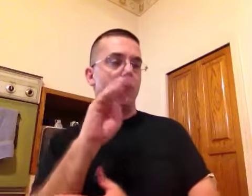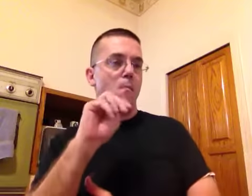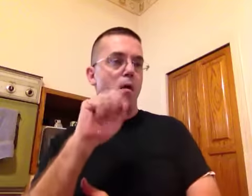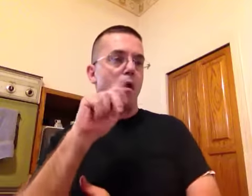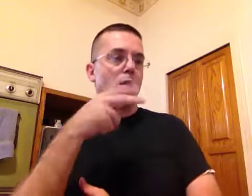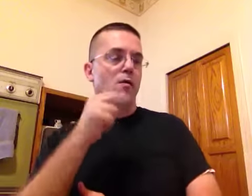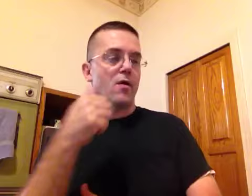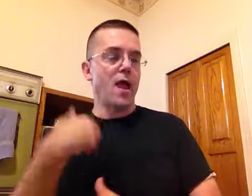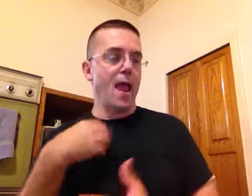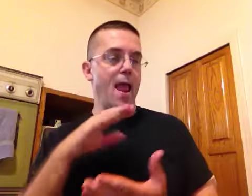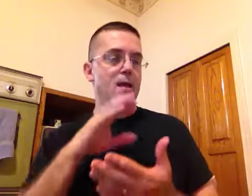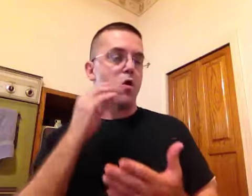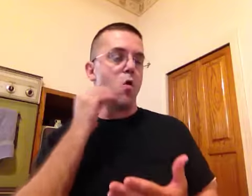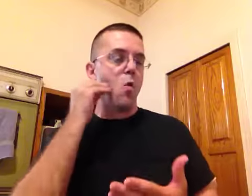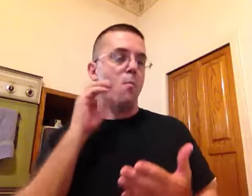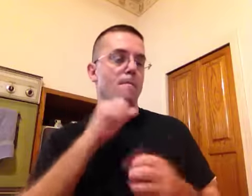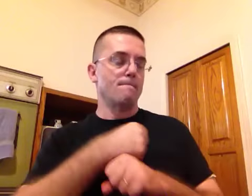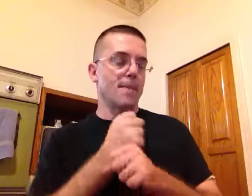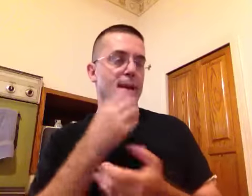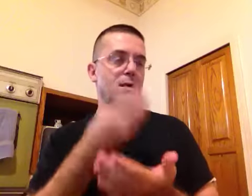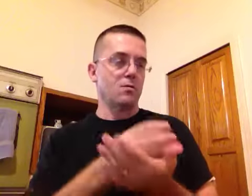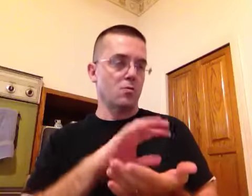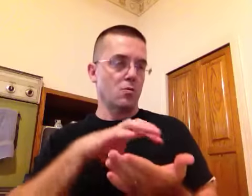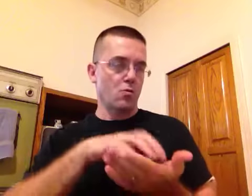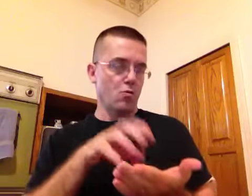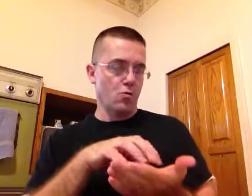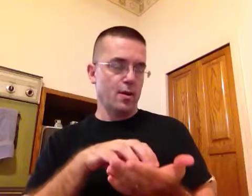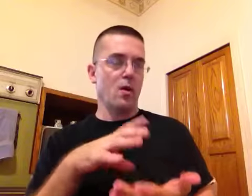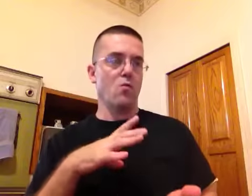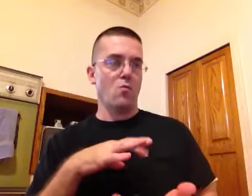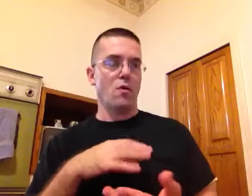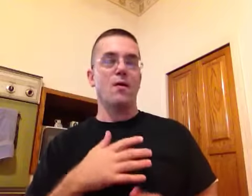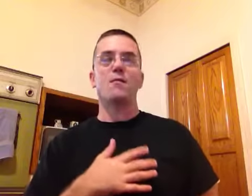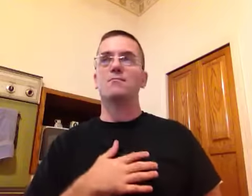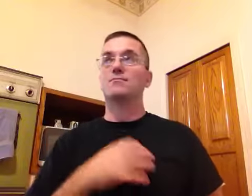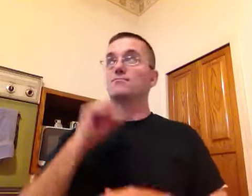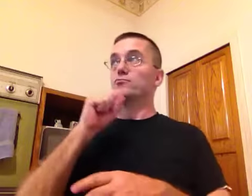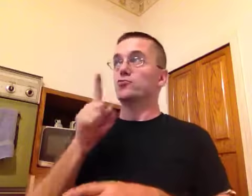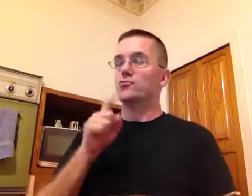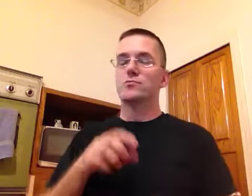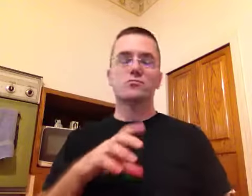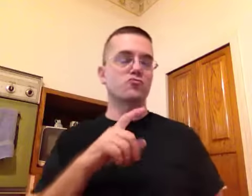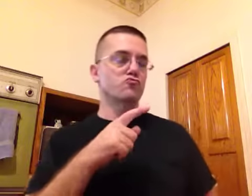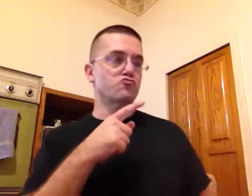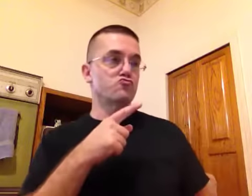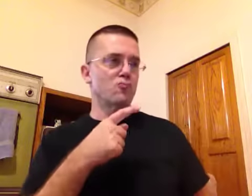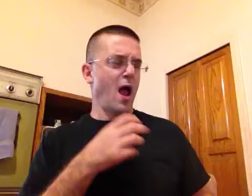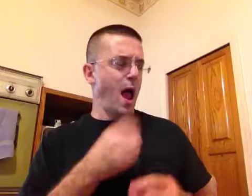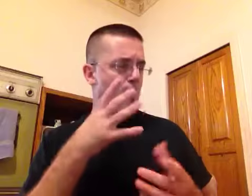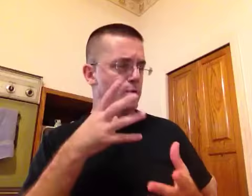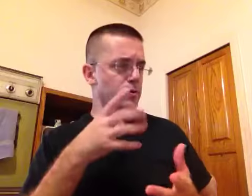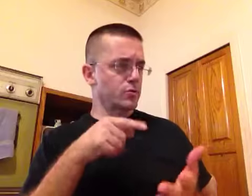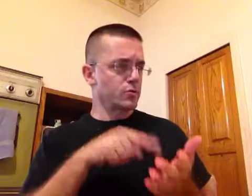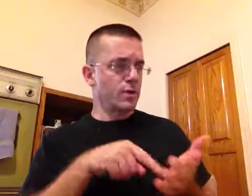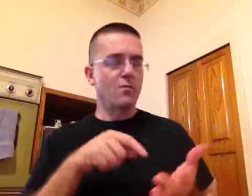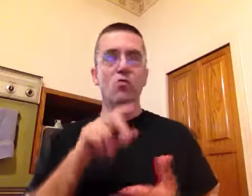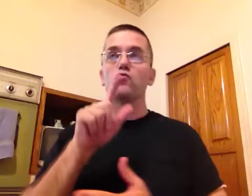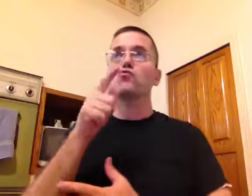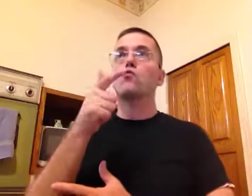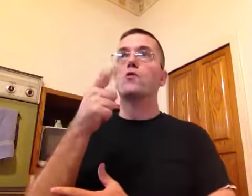Very cool. So how much debt has Kathy in Tempe, Arizona paid off? $28,000. And how long did it take you? 28 months. There you